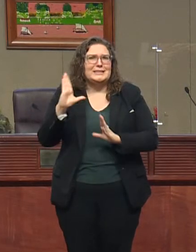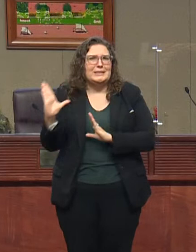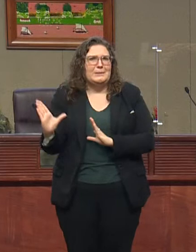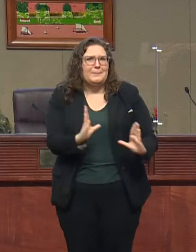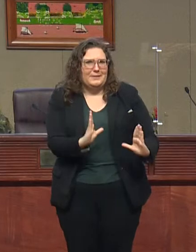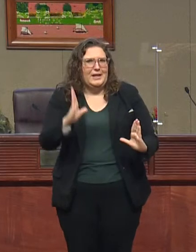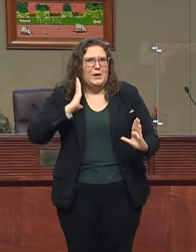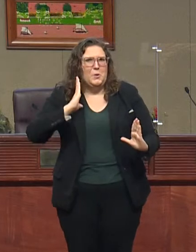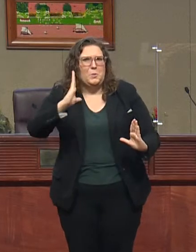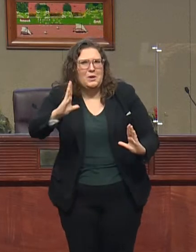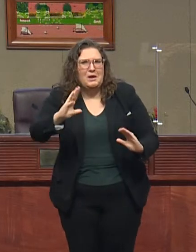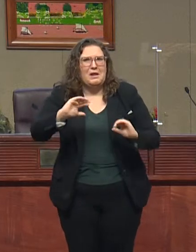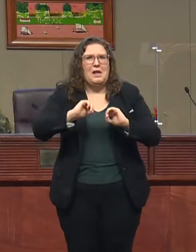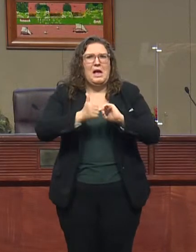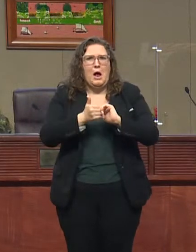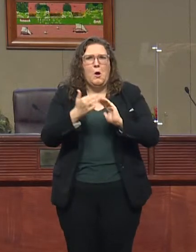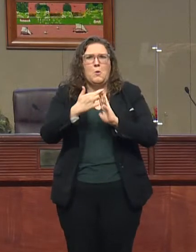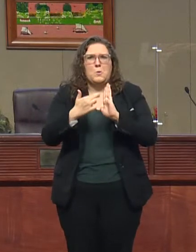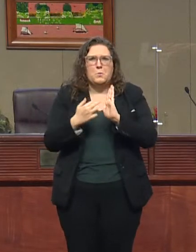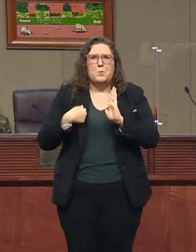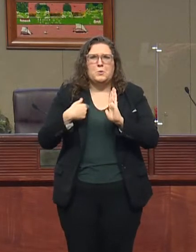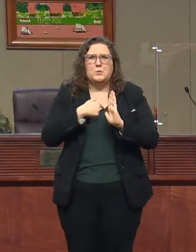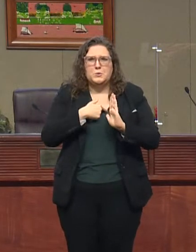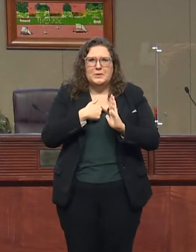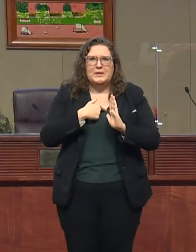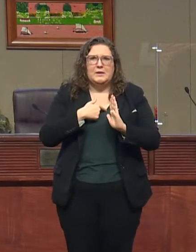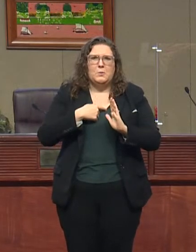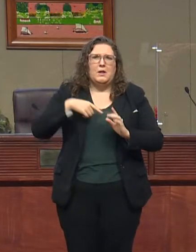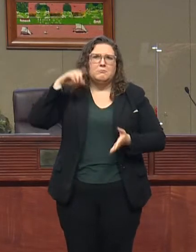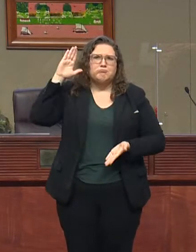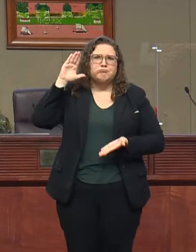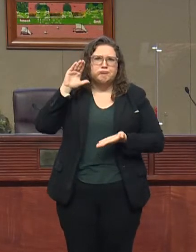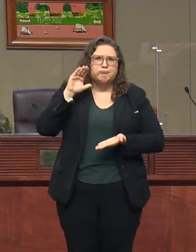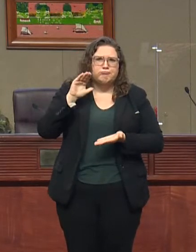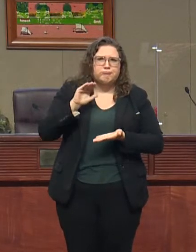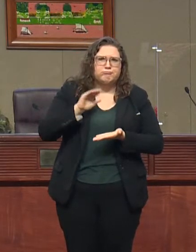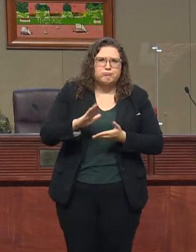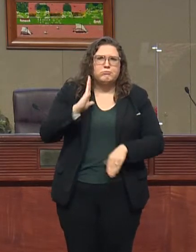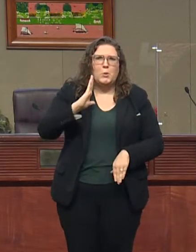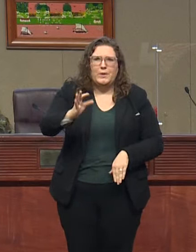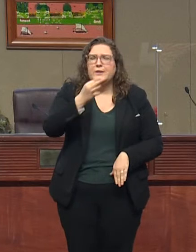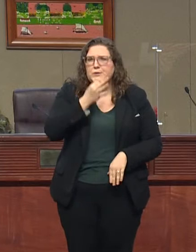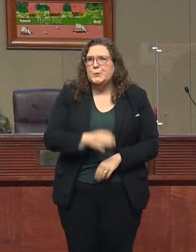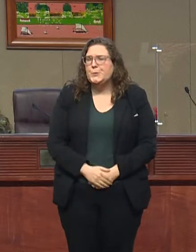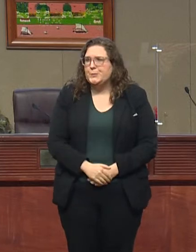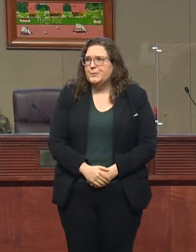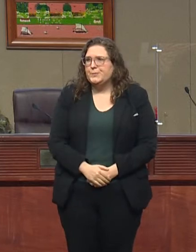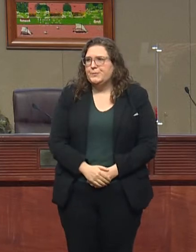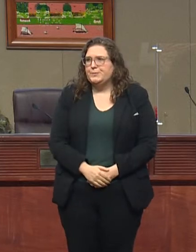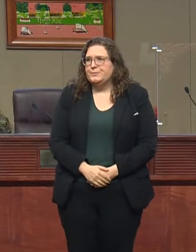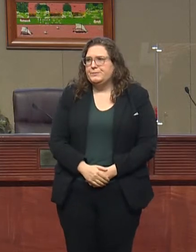will gradually reduce that within the coming weeks and months.